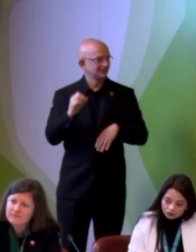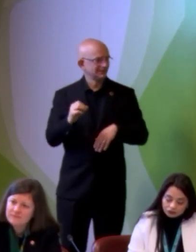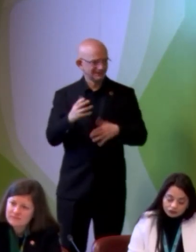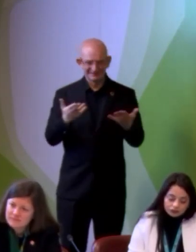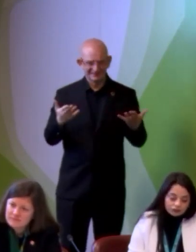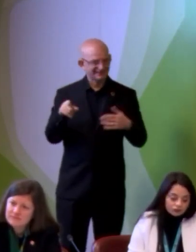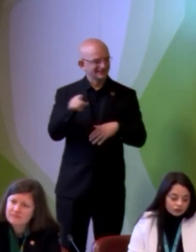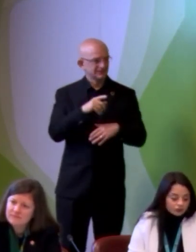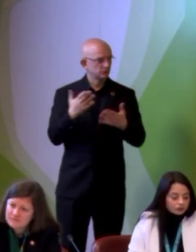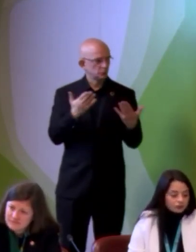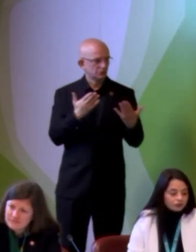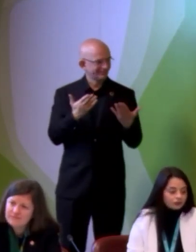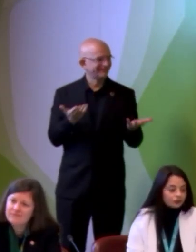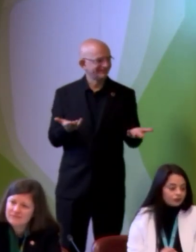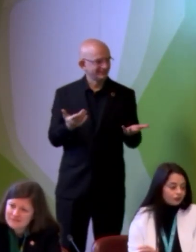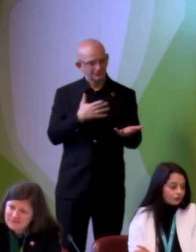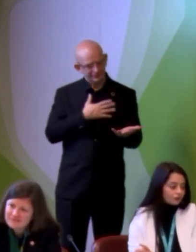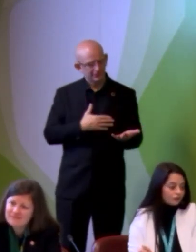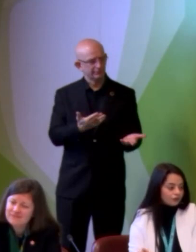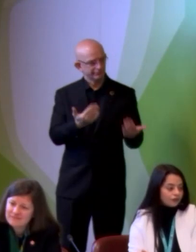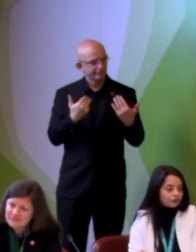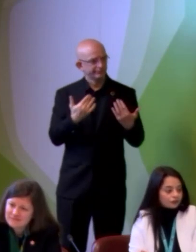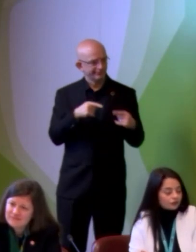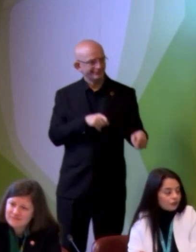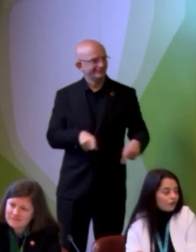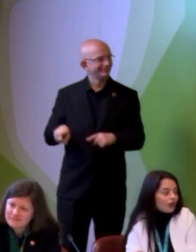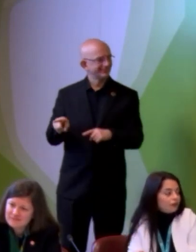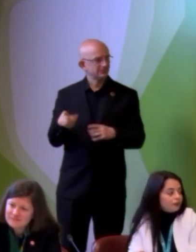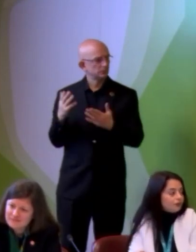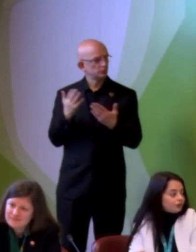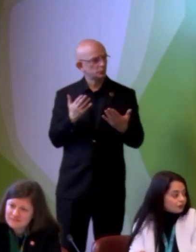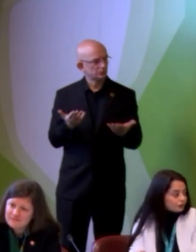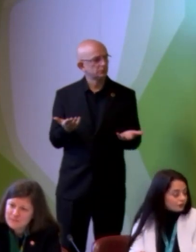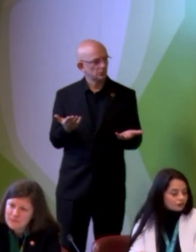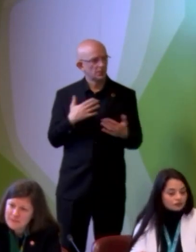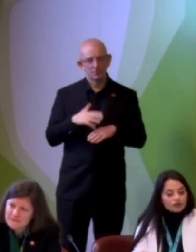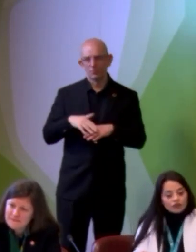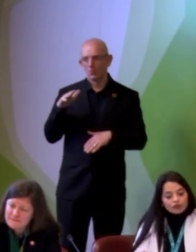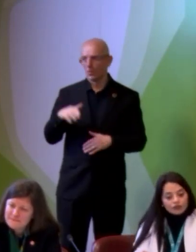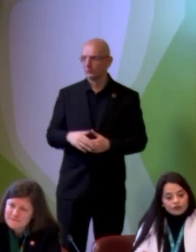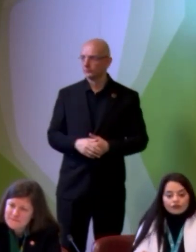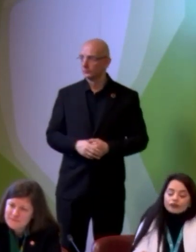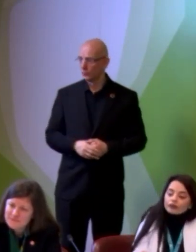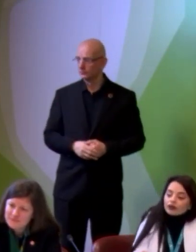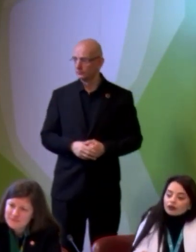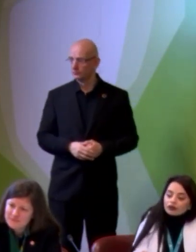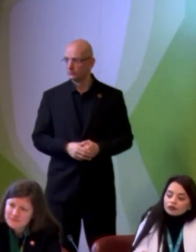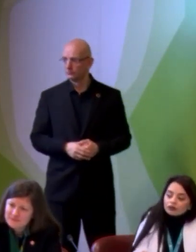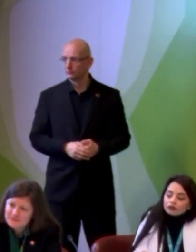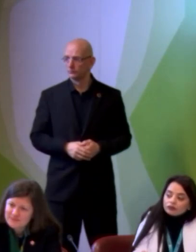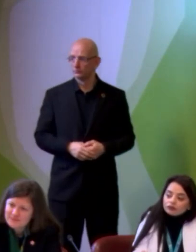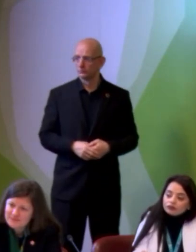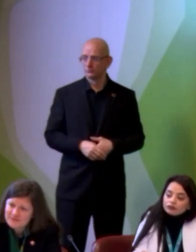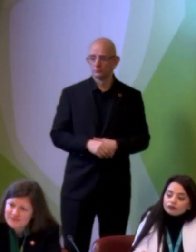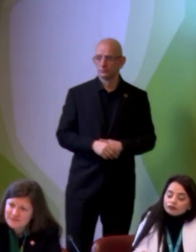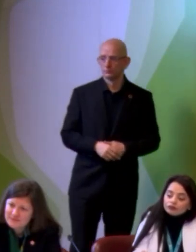get out and bring them on board to be counted also. And in fact, in the past, we didn't have